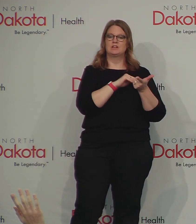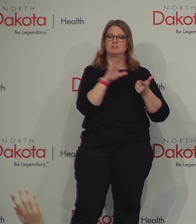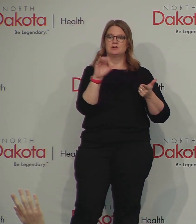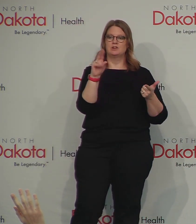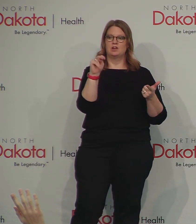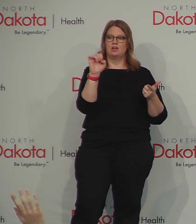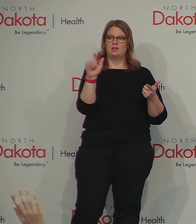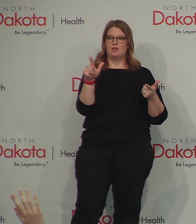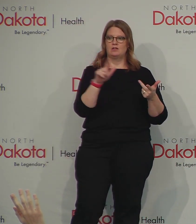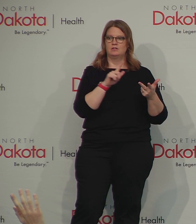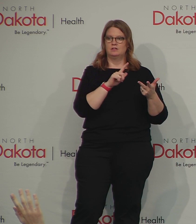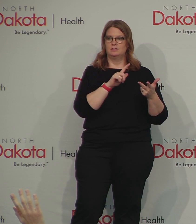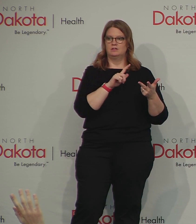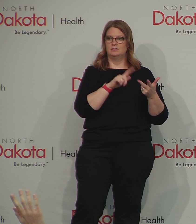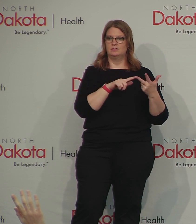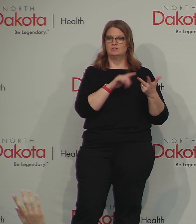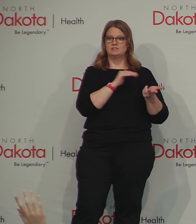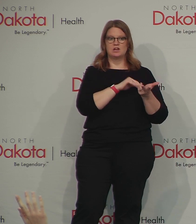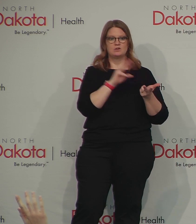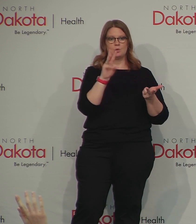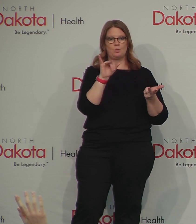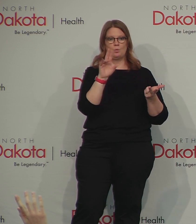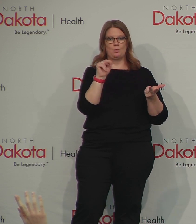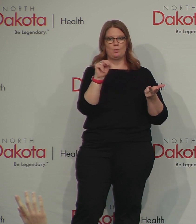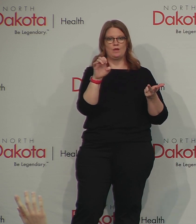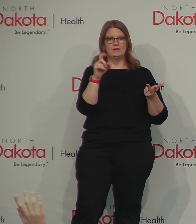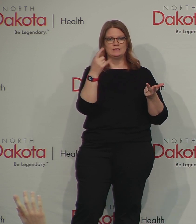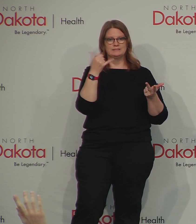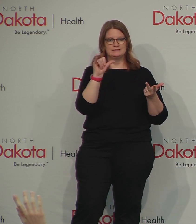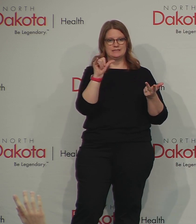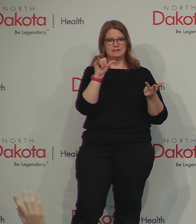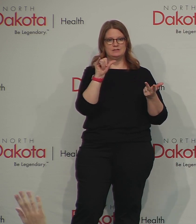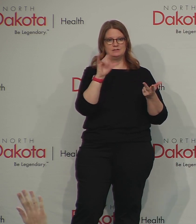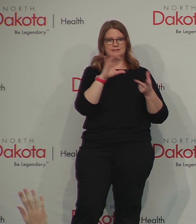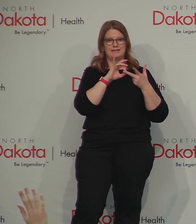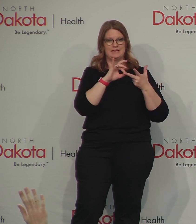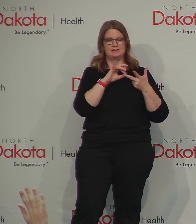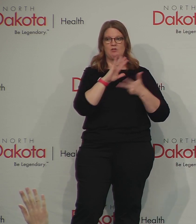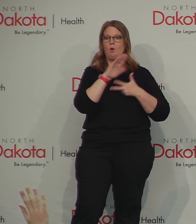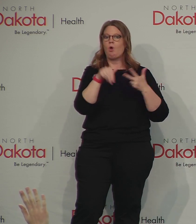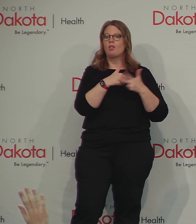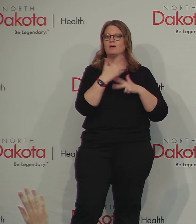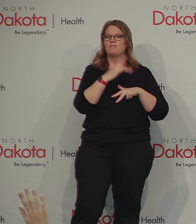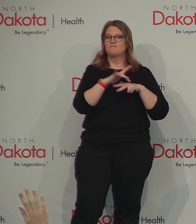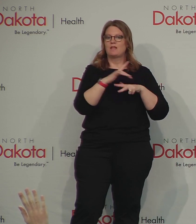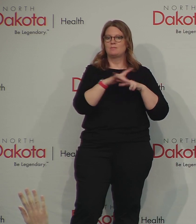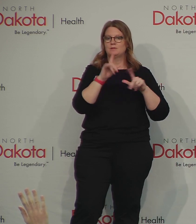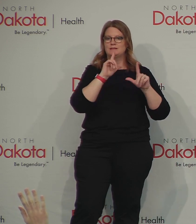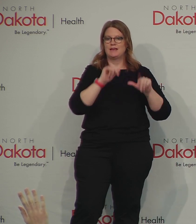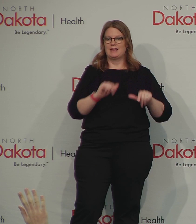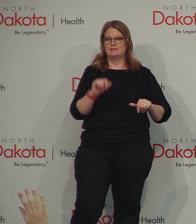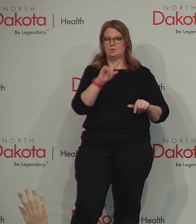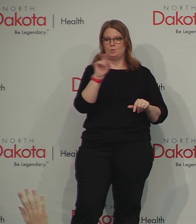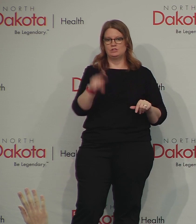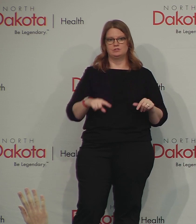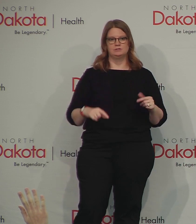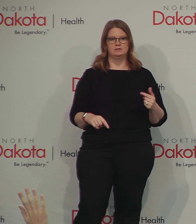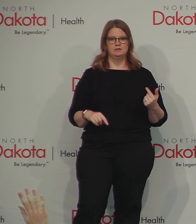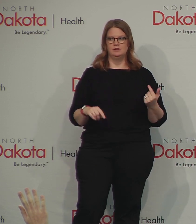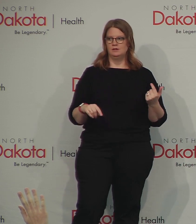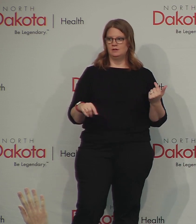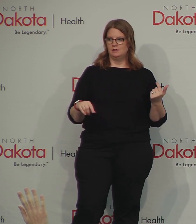therapeutics, Dr. Wynne, I'm sure, is still on the line. All are available to answer questions. I'm